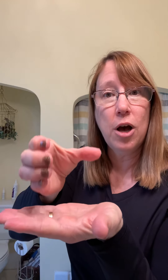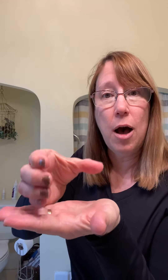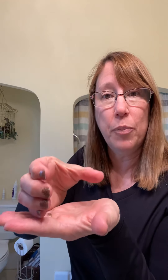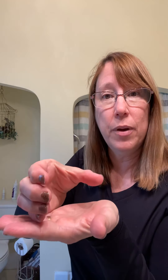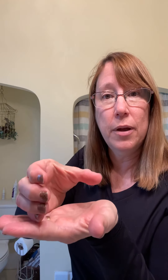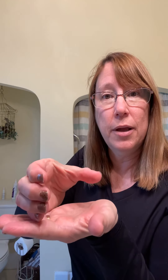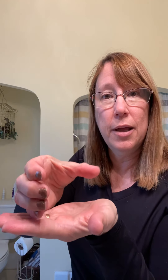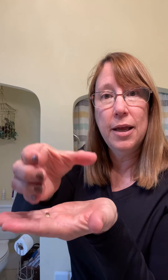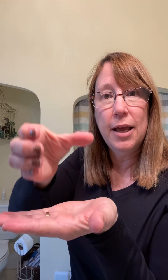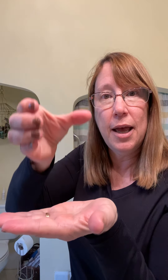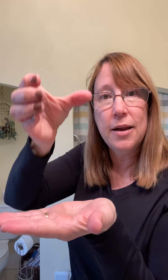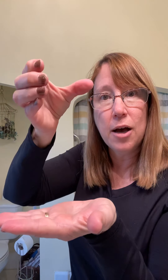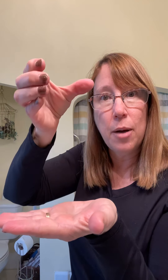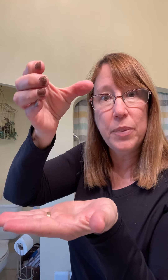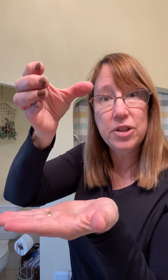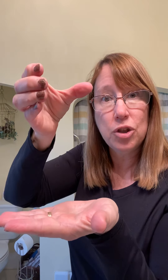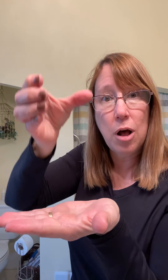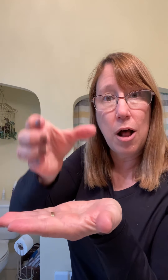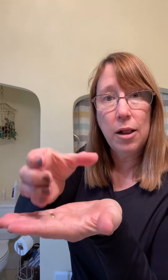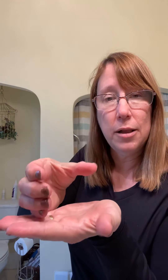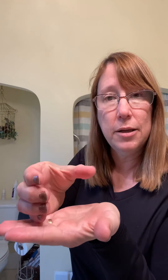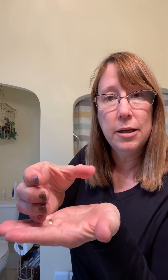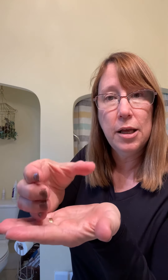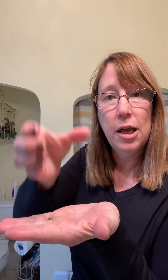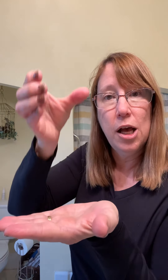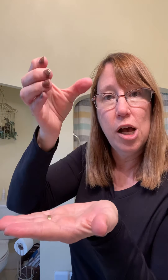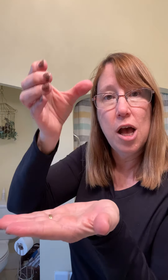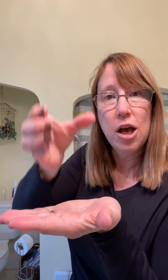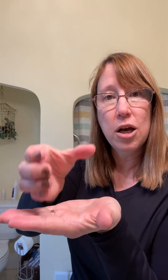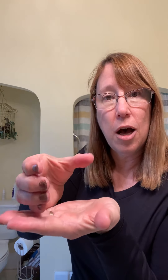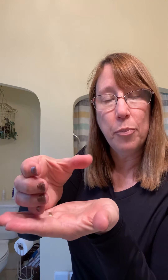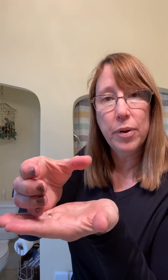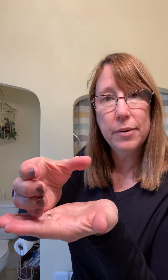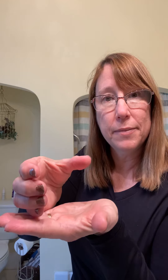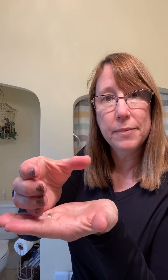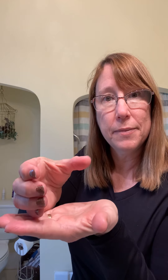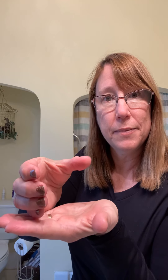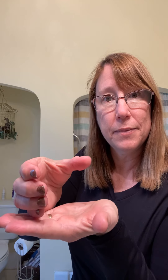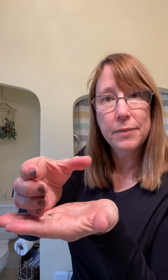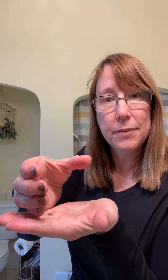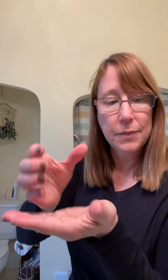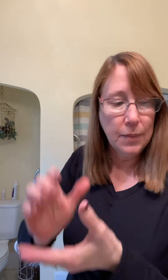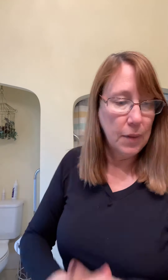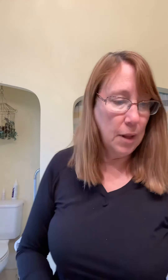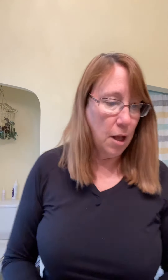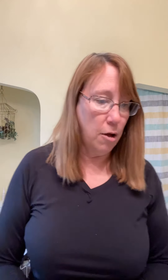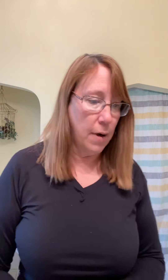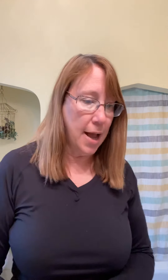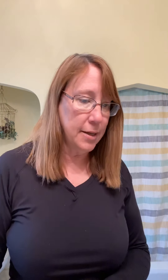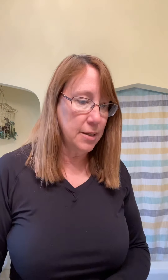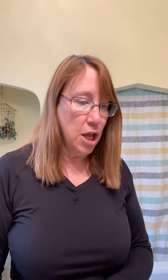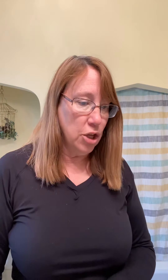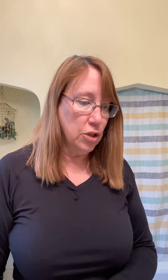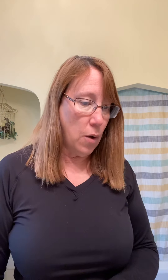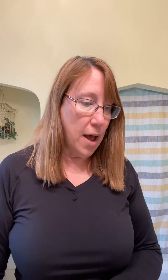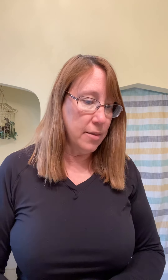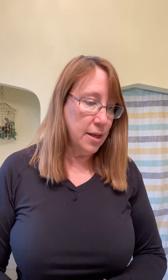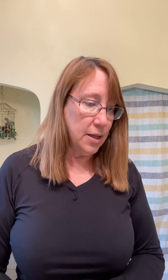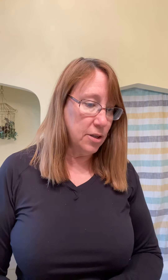cup, and the cup is tall. Cup. All right, so I think these are